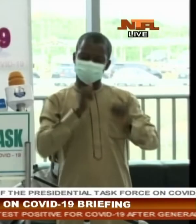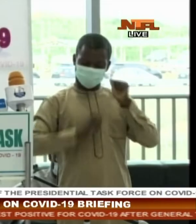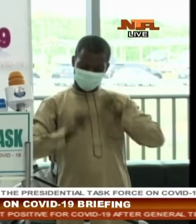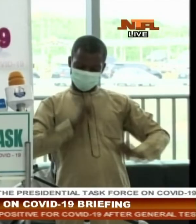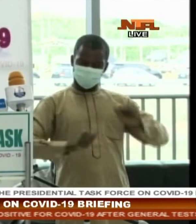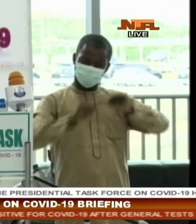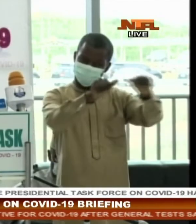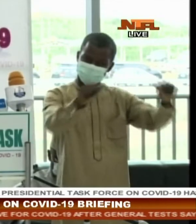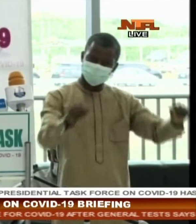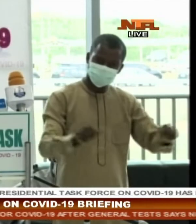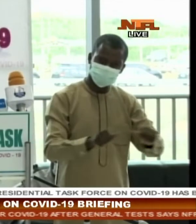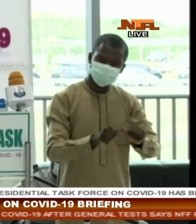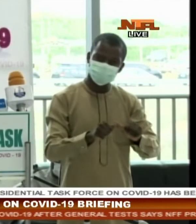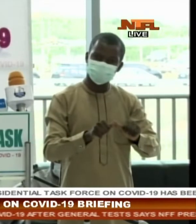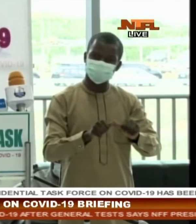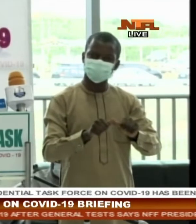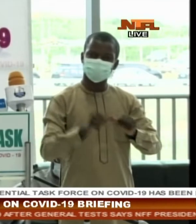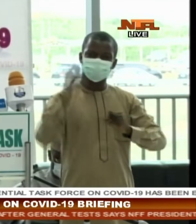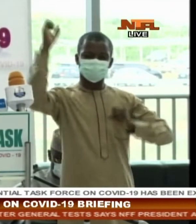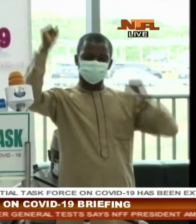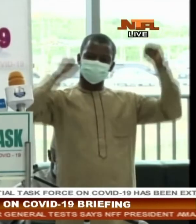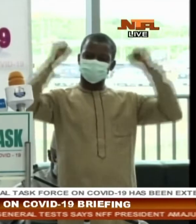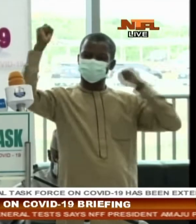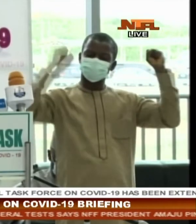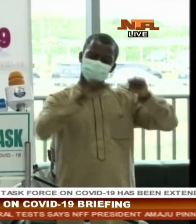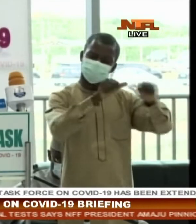open but at half capacity.